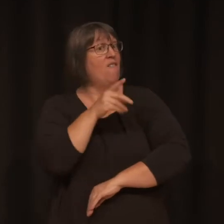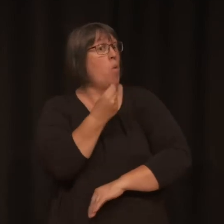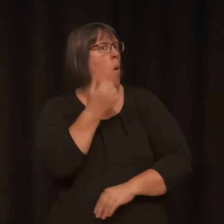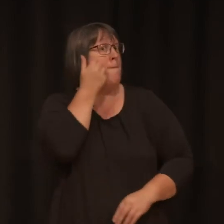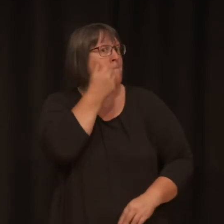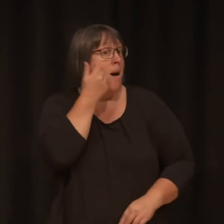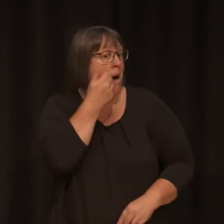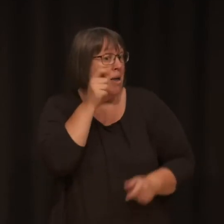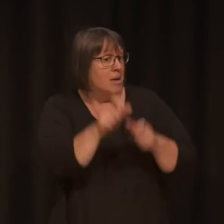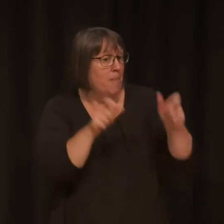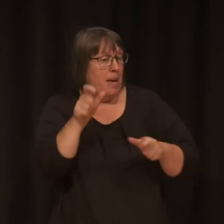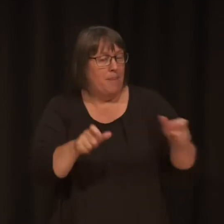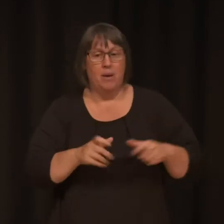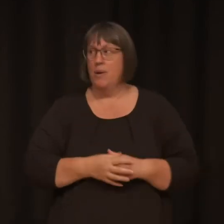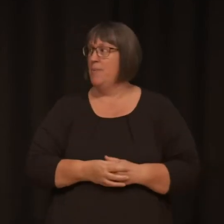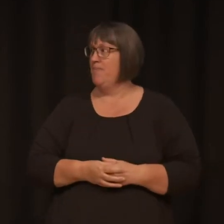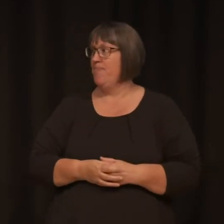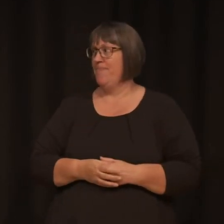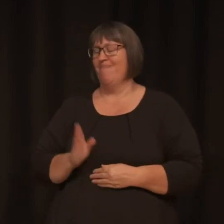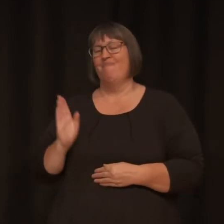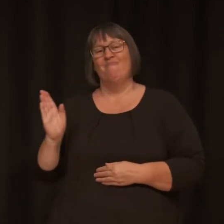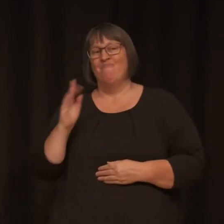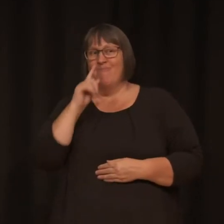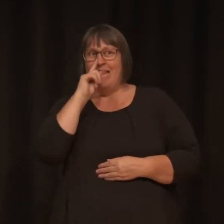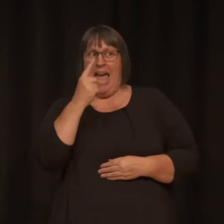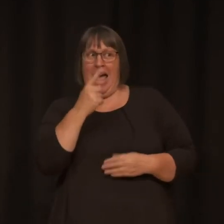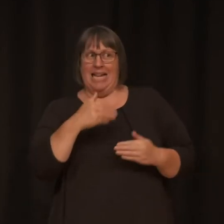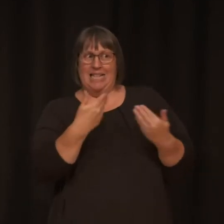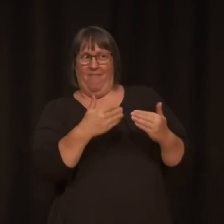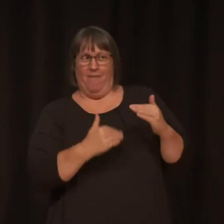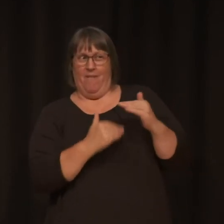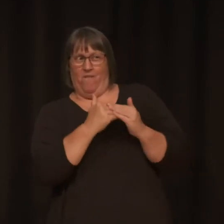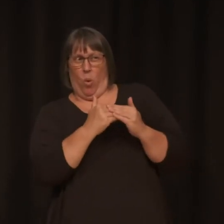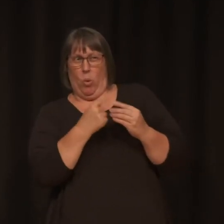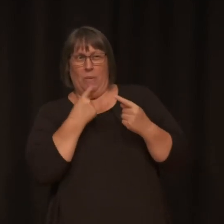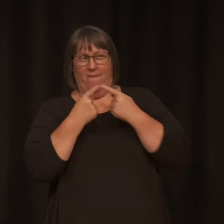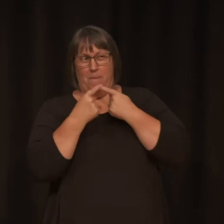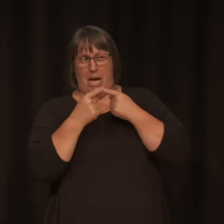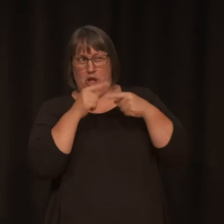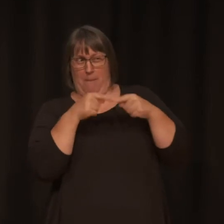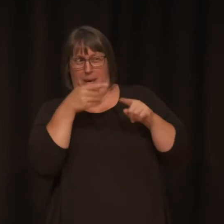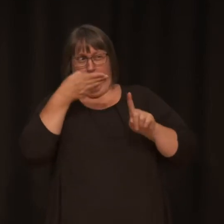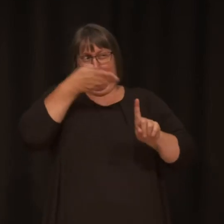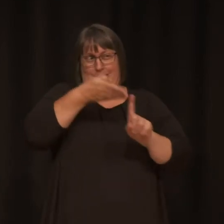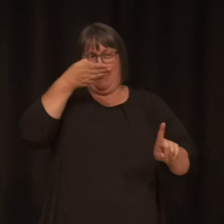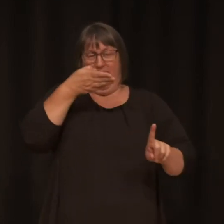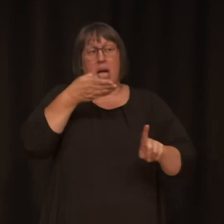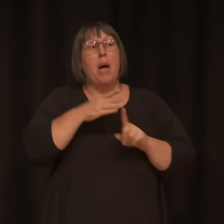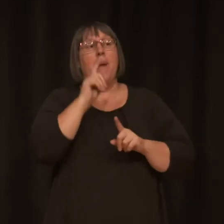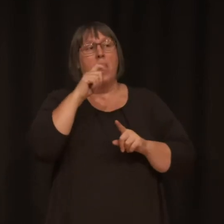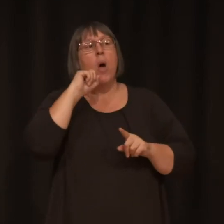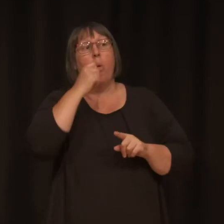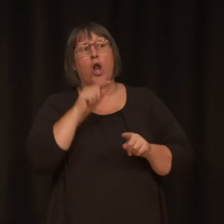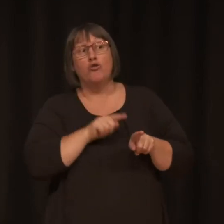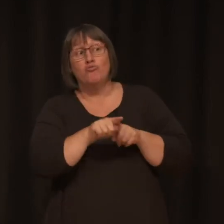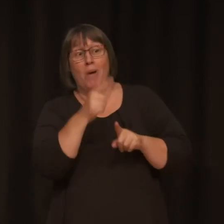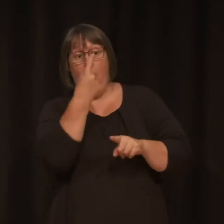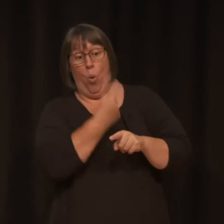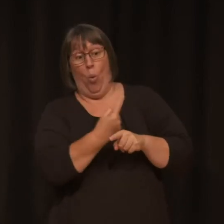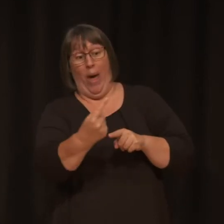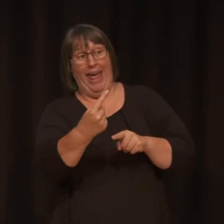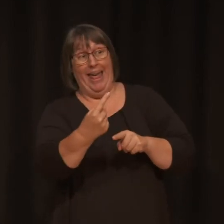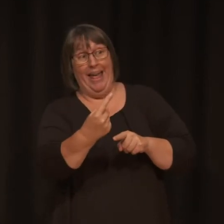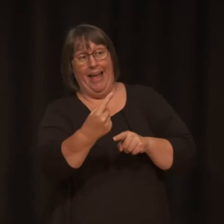Yeah, so I can't give you that specific figure. And what we'll be looking to do is give weekly updates on the rollout